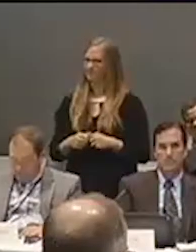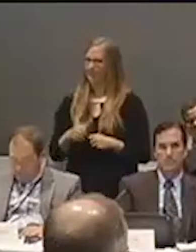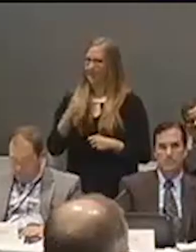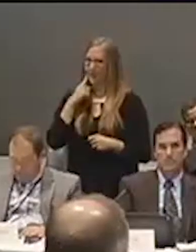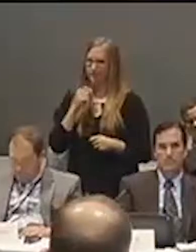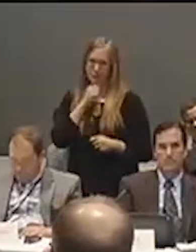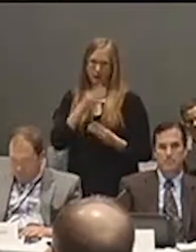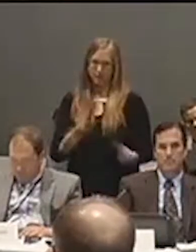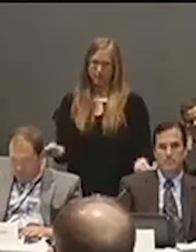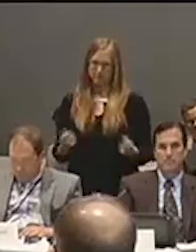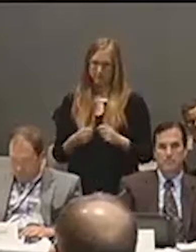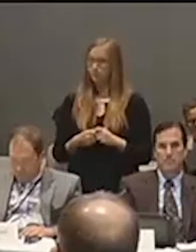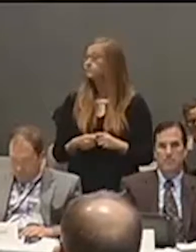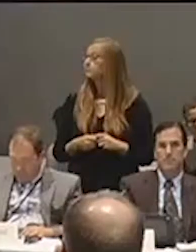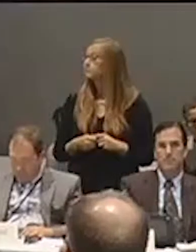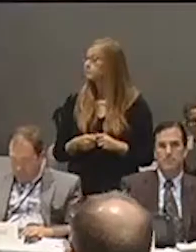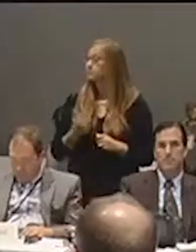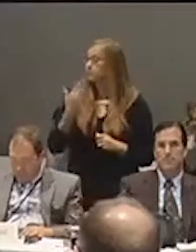Thank you. Are there any other questions?